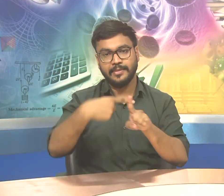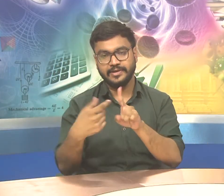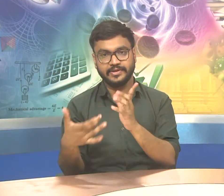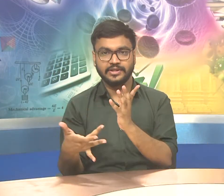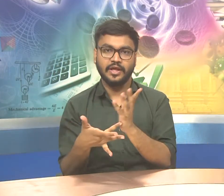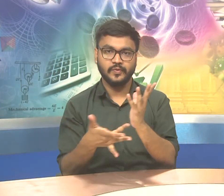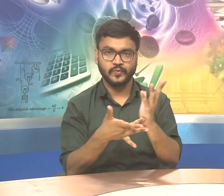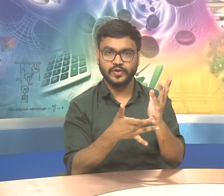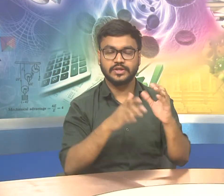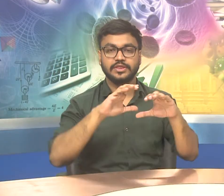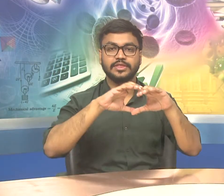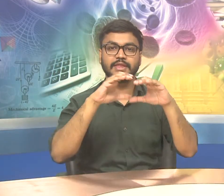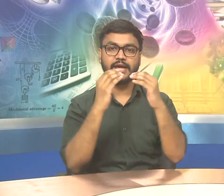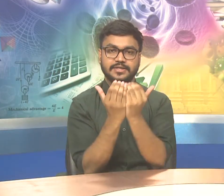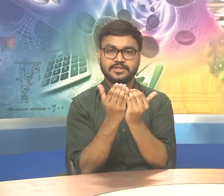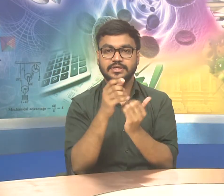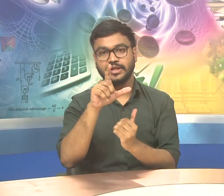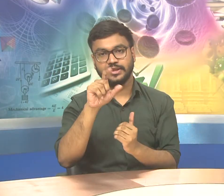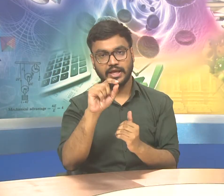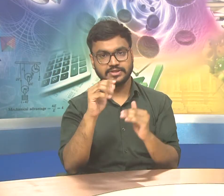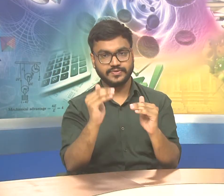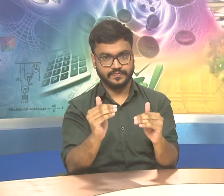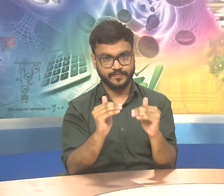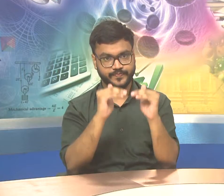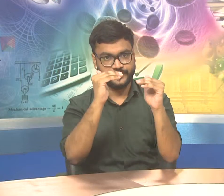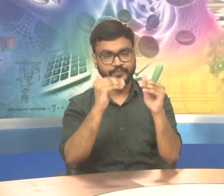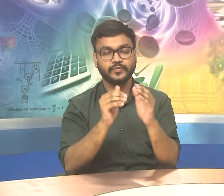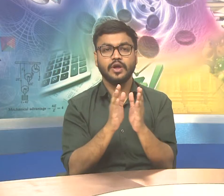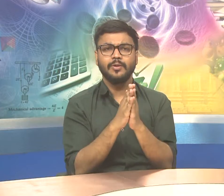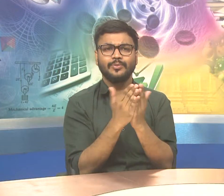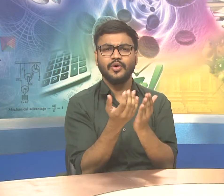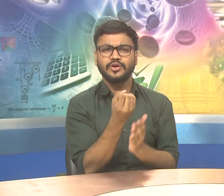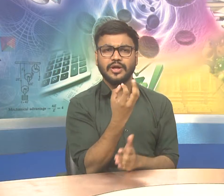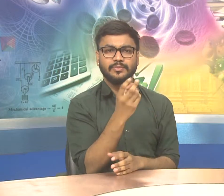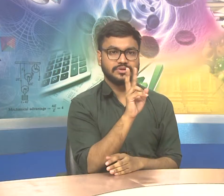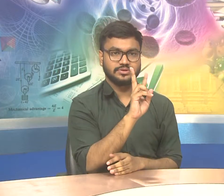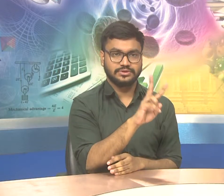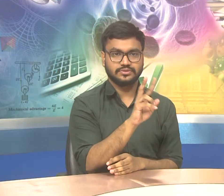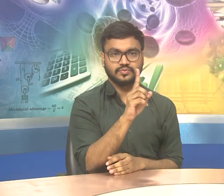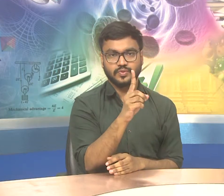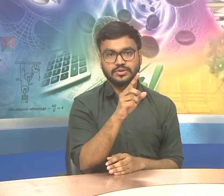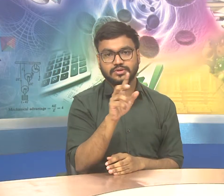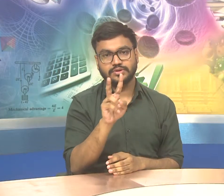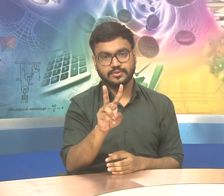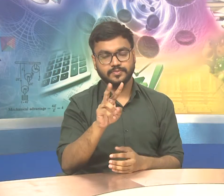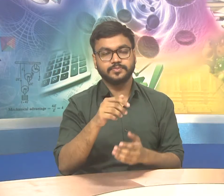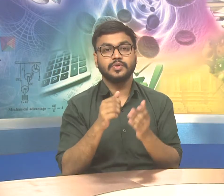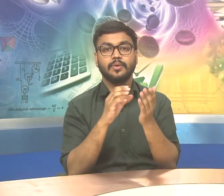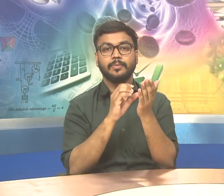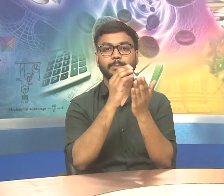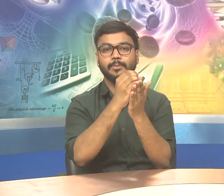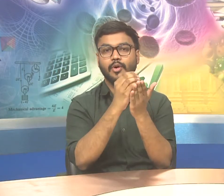Subject Science and Technology, Class 10th. Book number